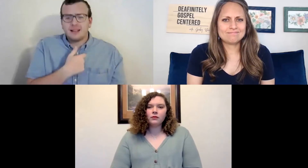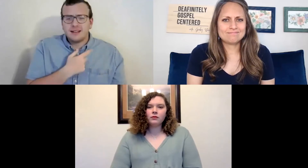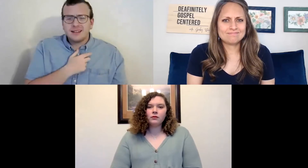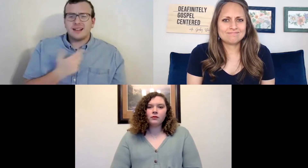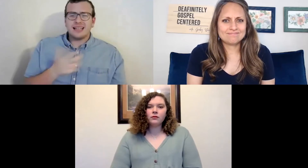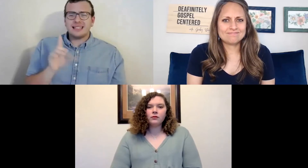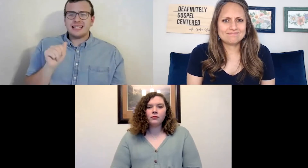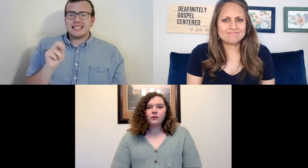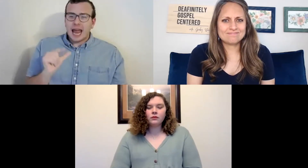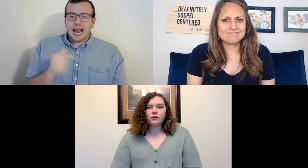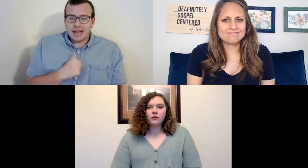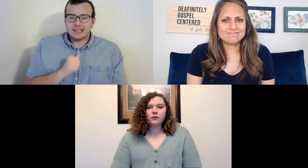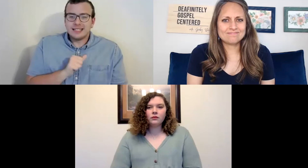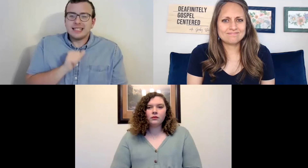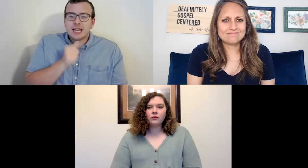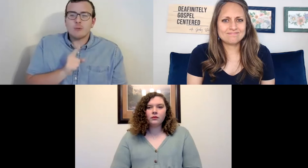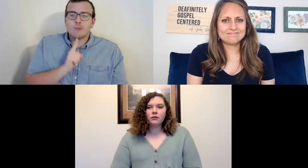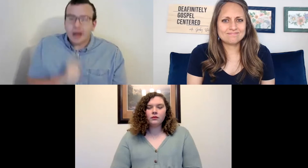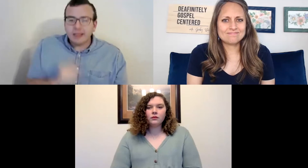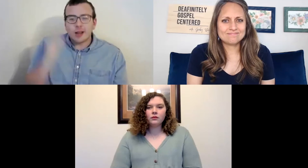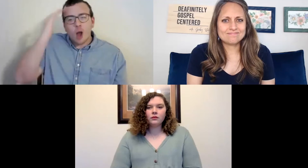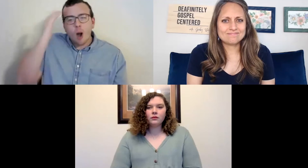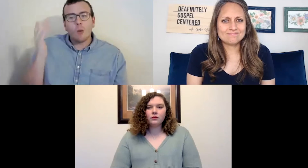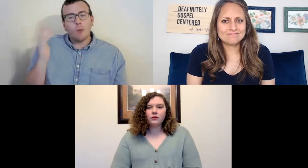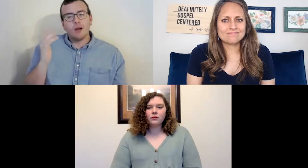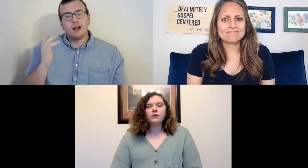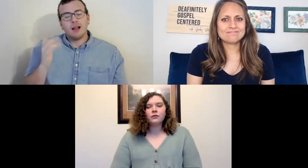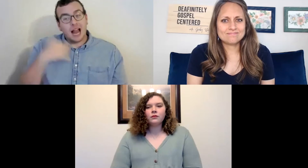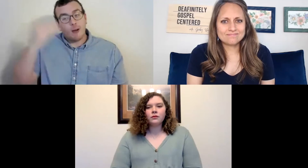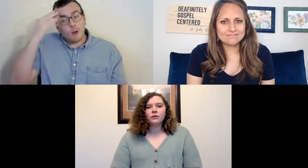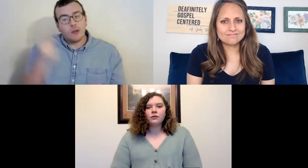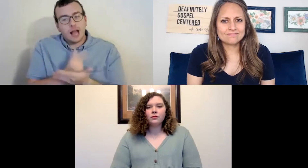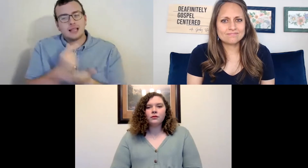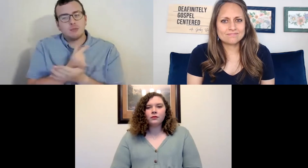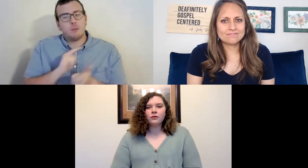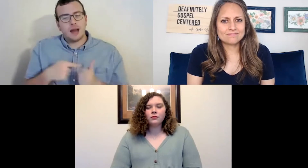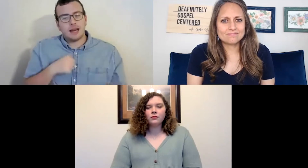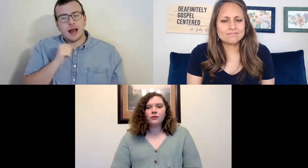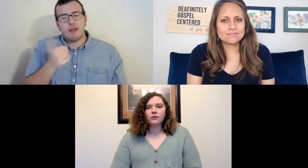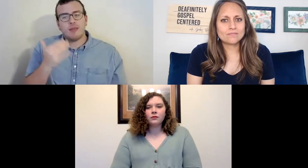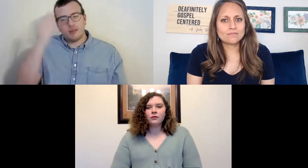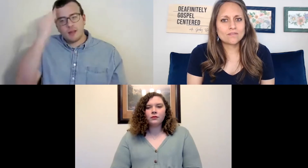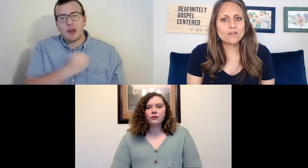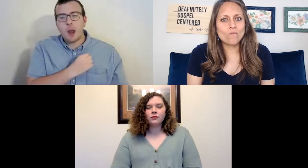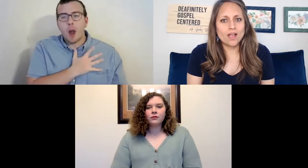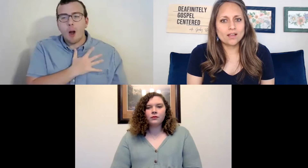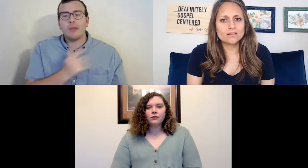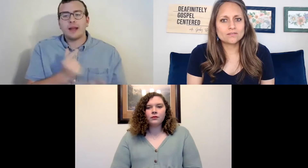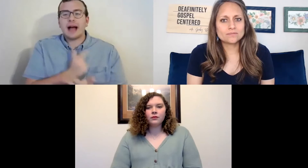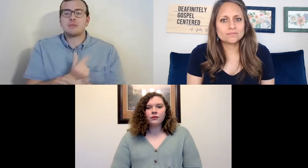was really showing me that I knew the gospel, but I didn't really have that acceptance of the